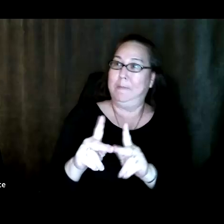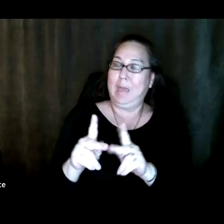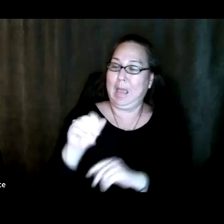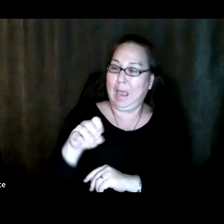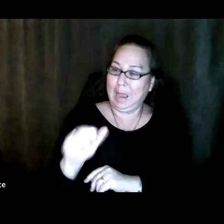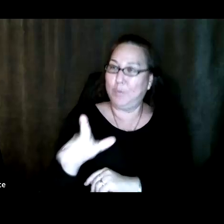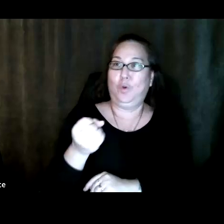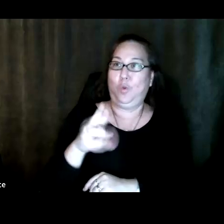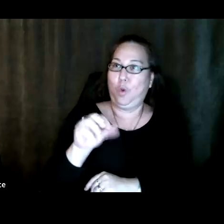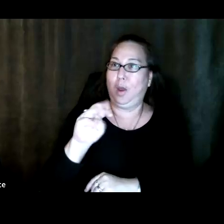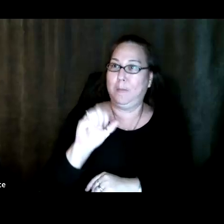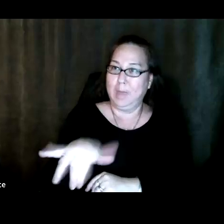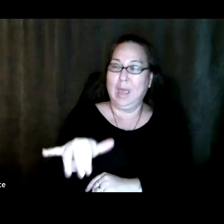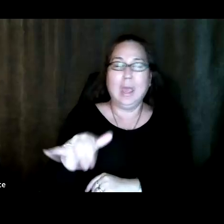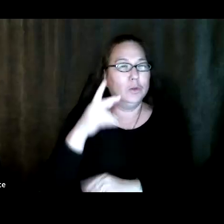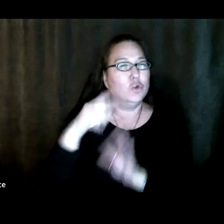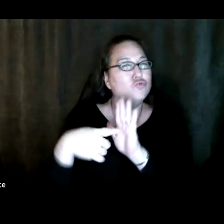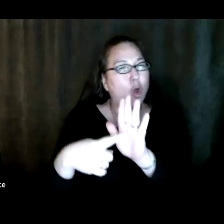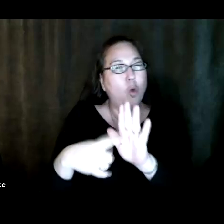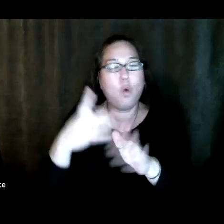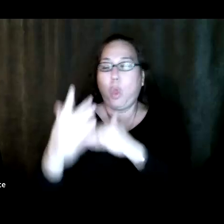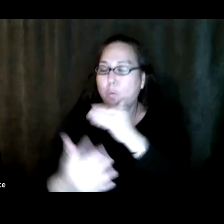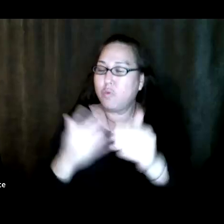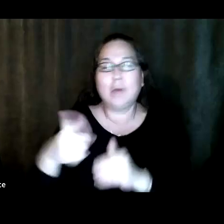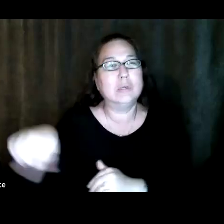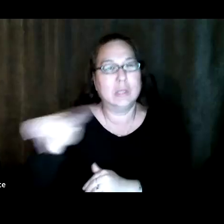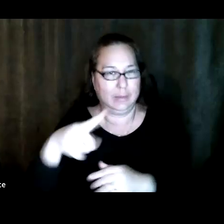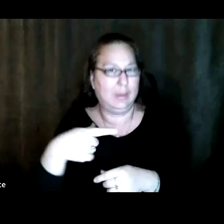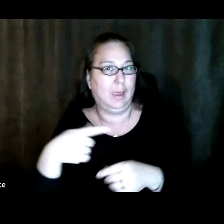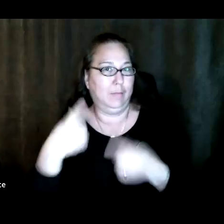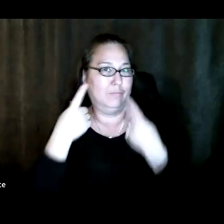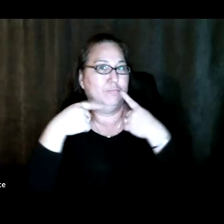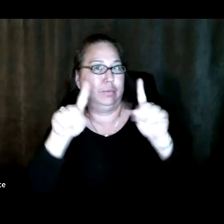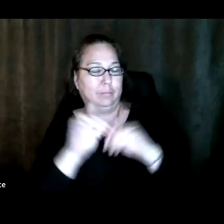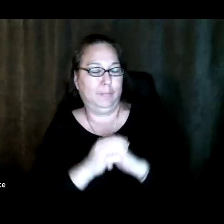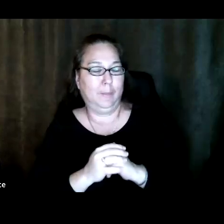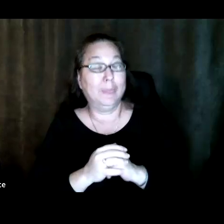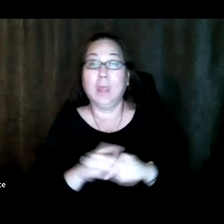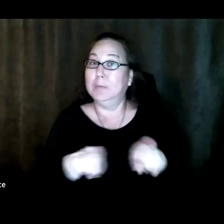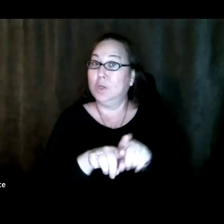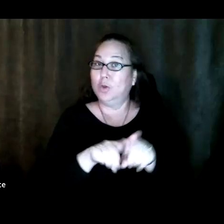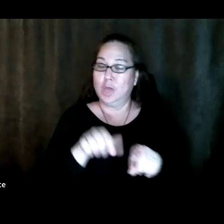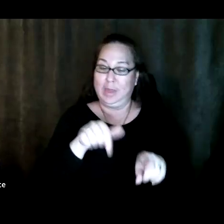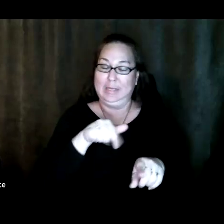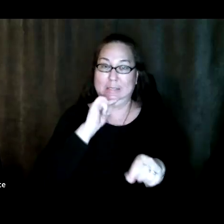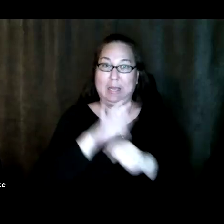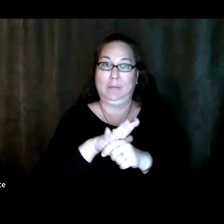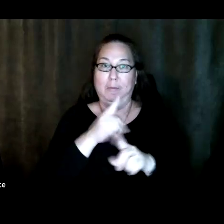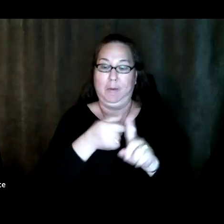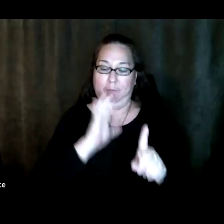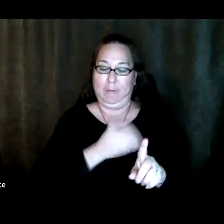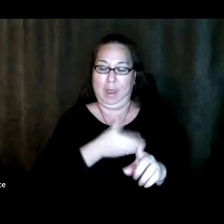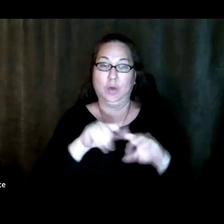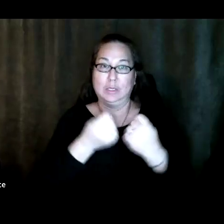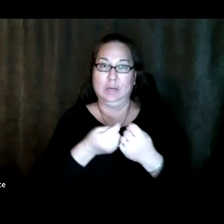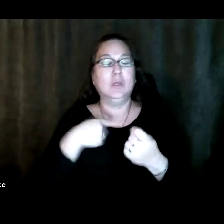show you the progress that we've made. And I also think this is, this is also a commitment from our team that we need